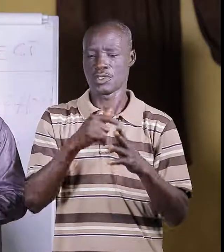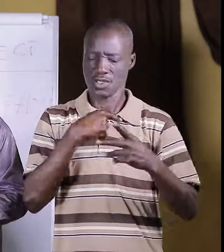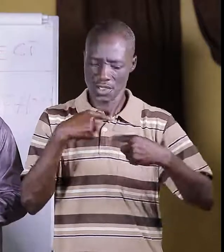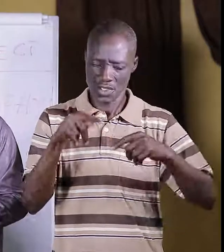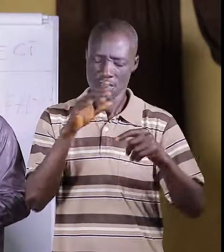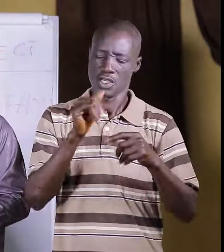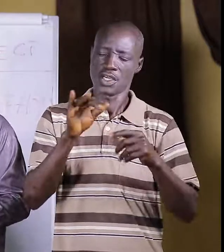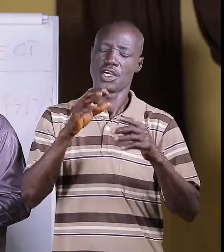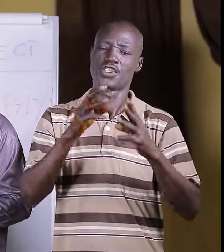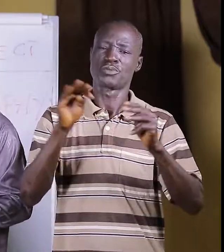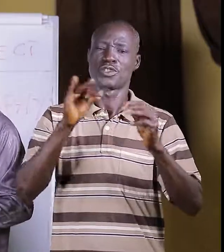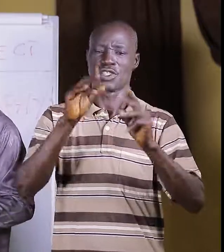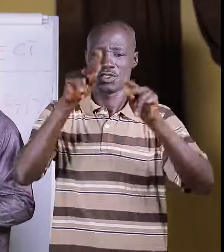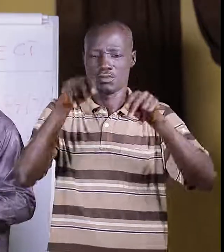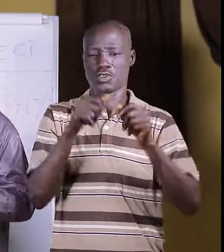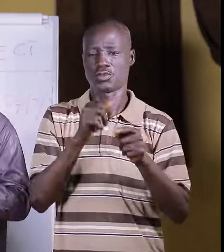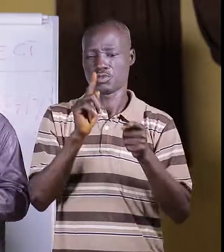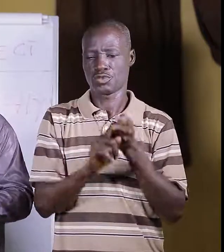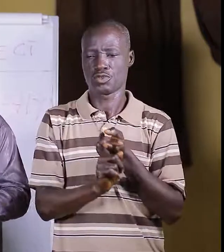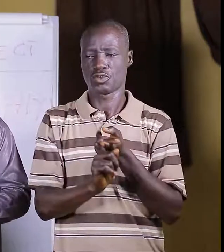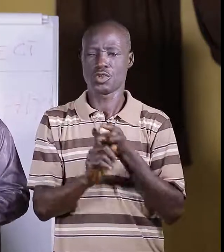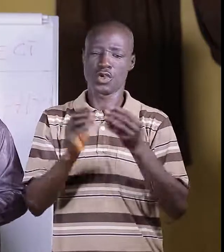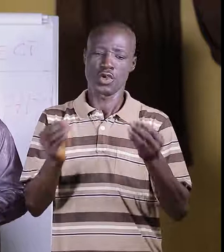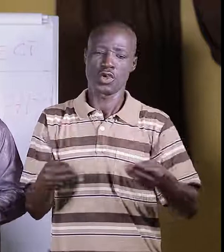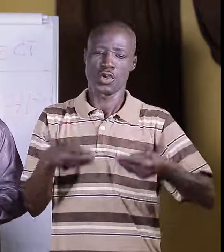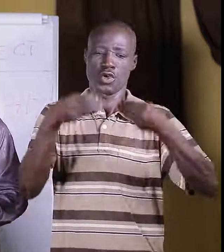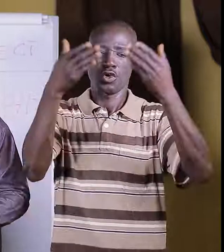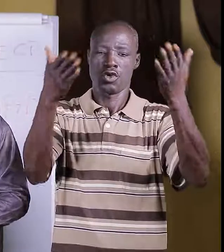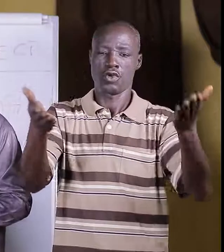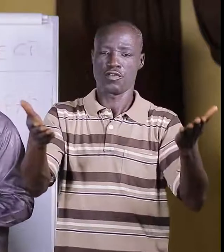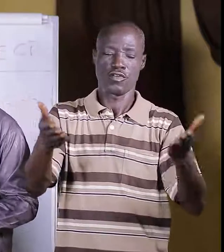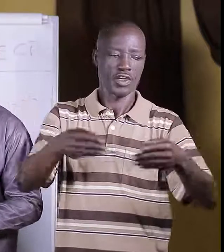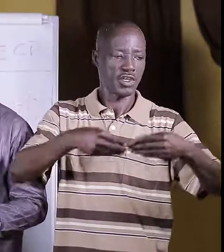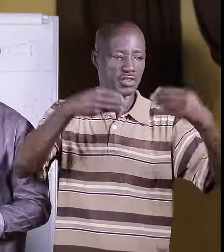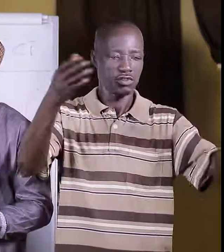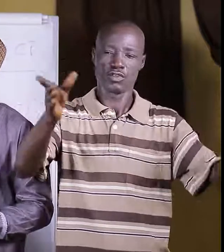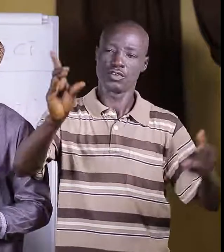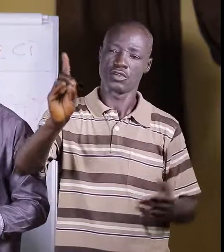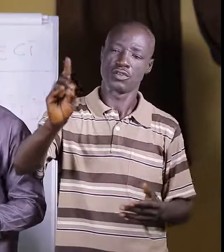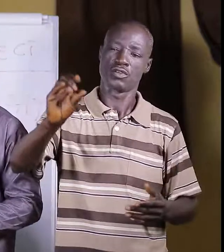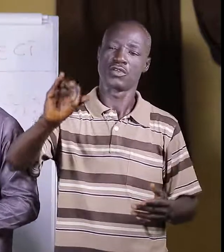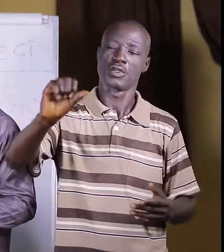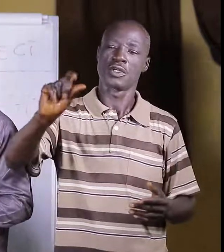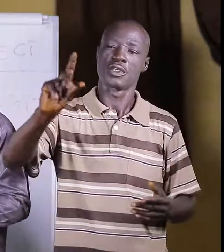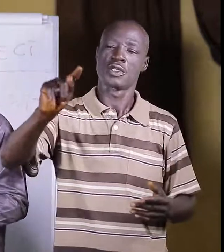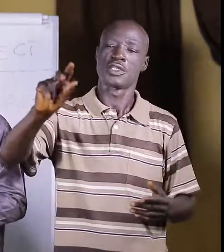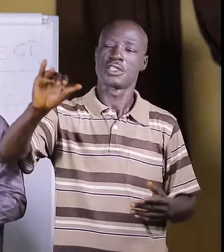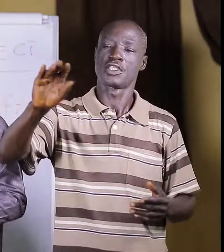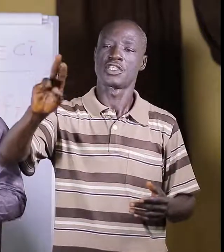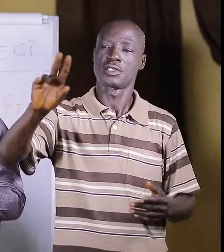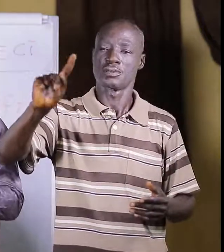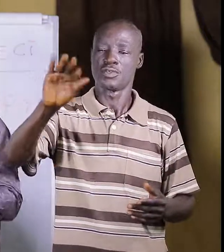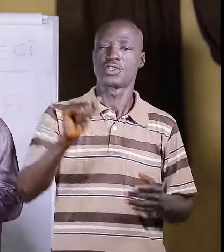as much as possible to offer distribution why these